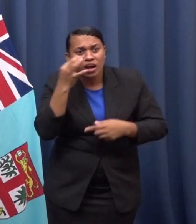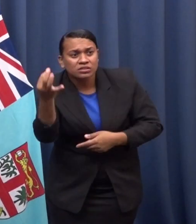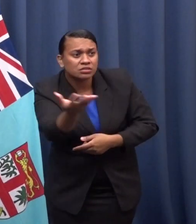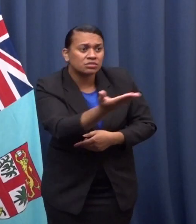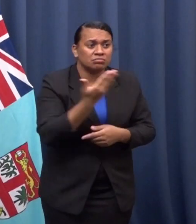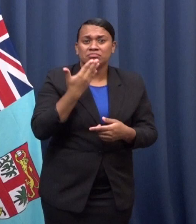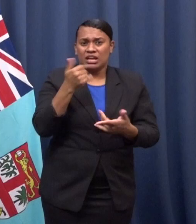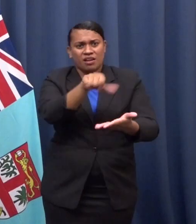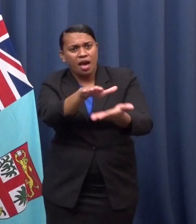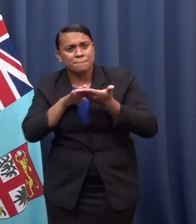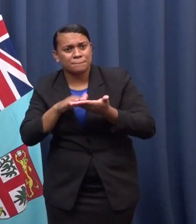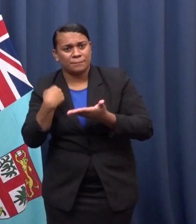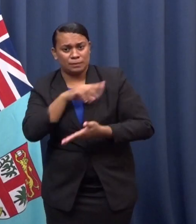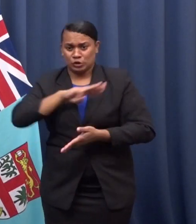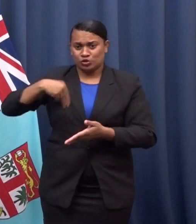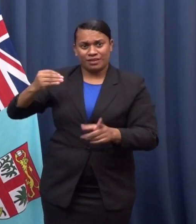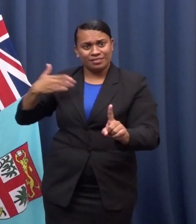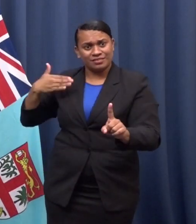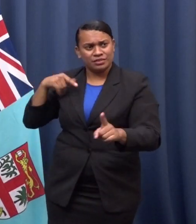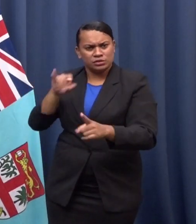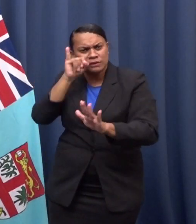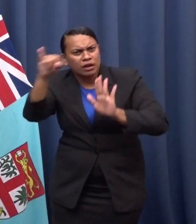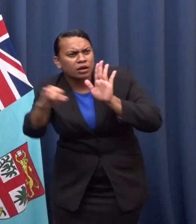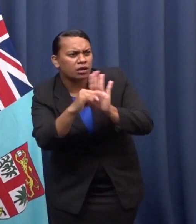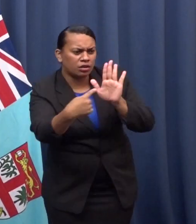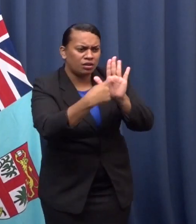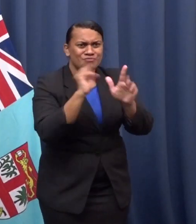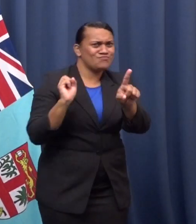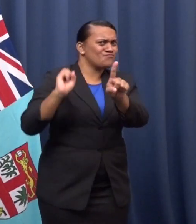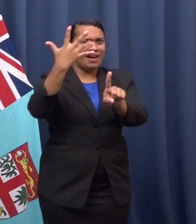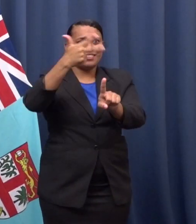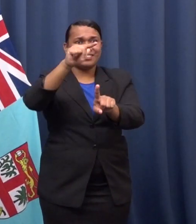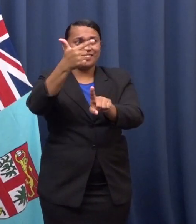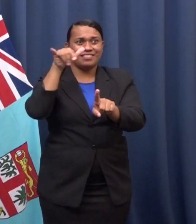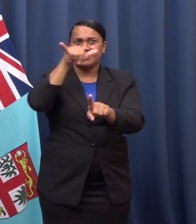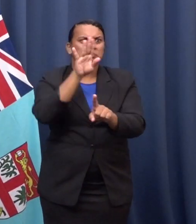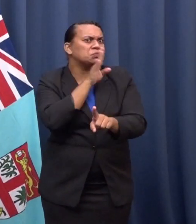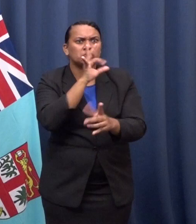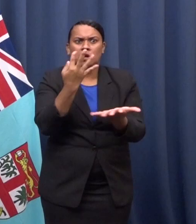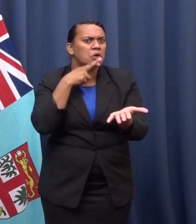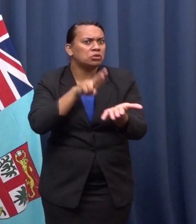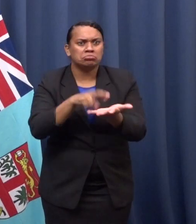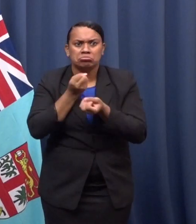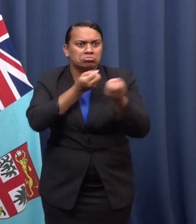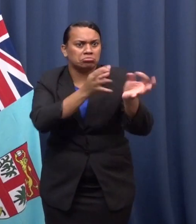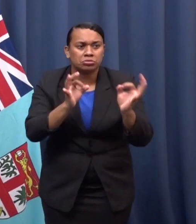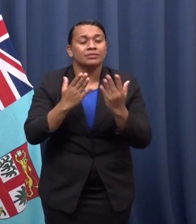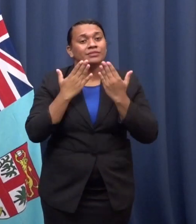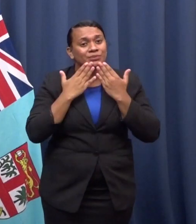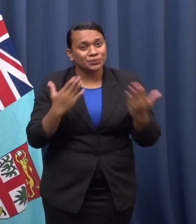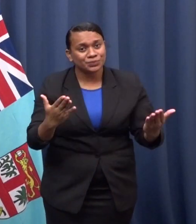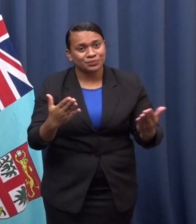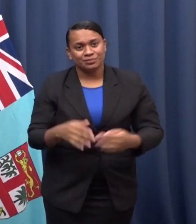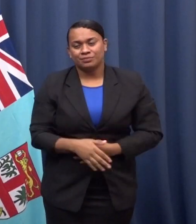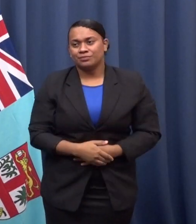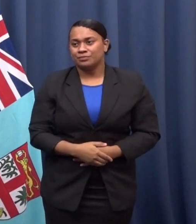contact as soon as possible on the number that's provided. We thank you. The